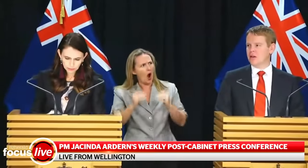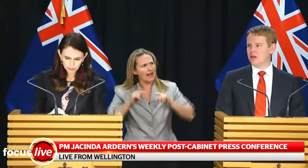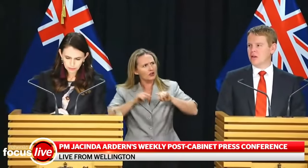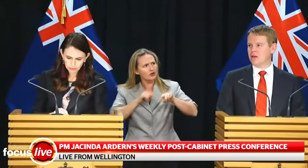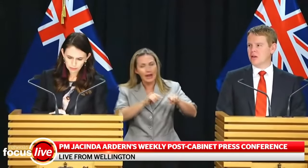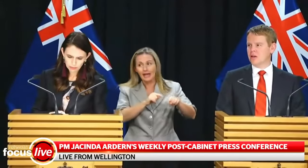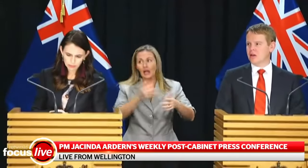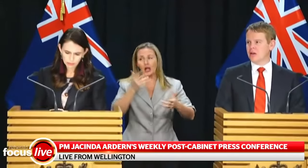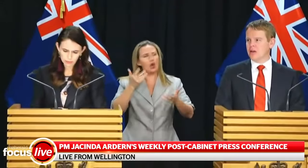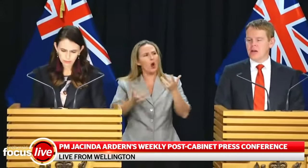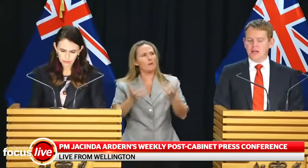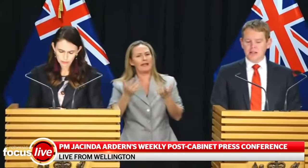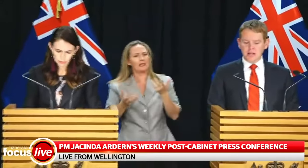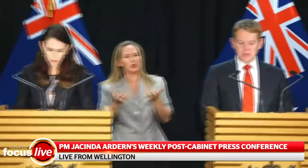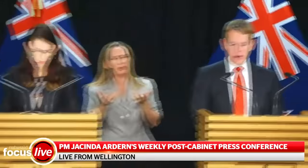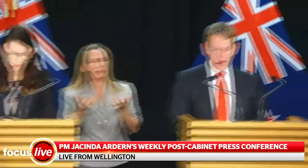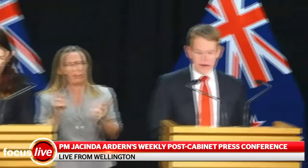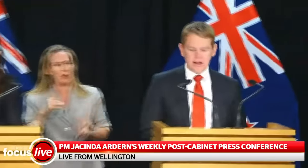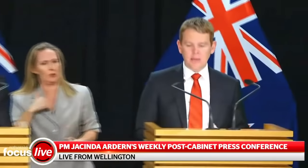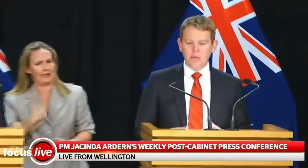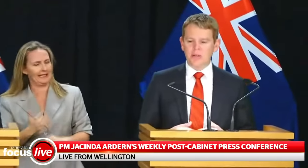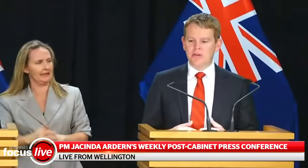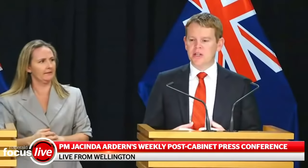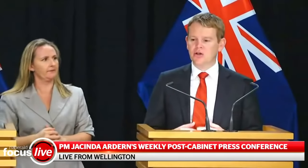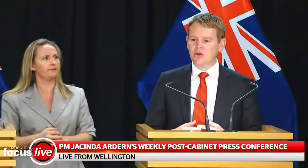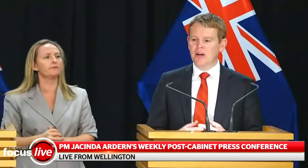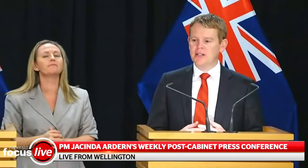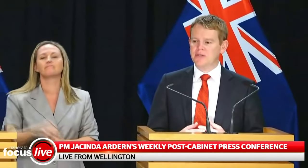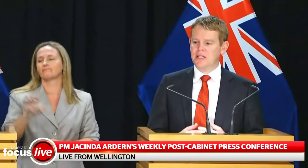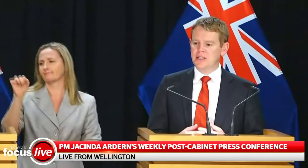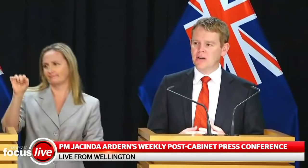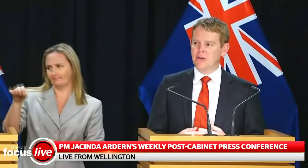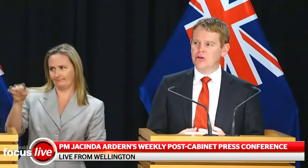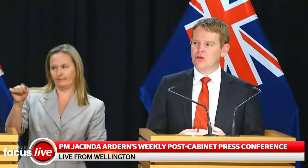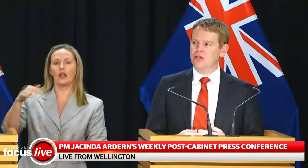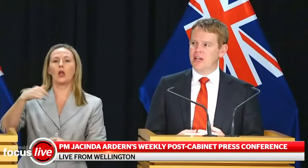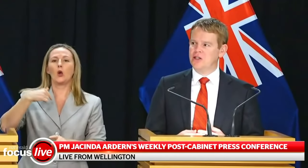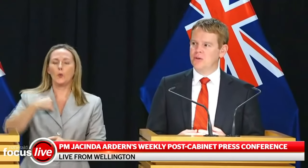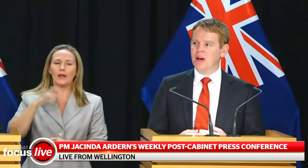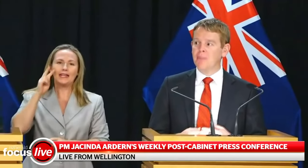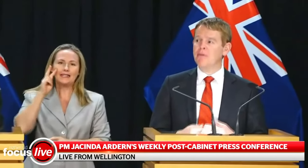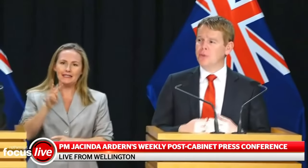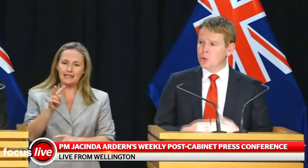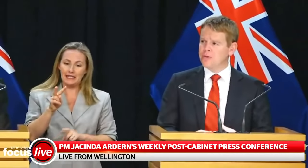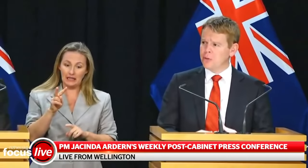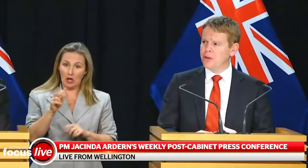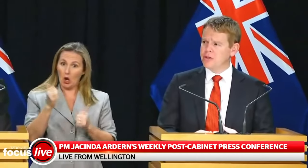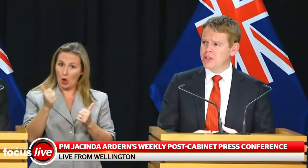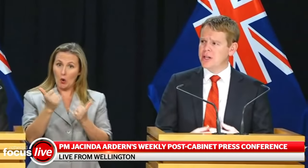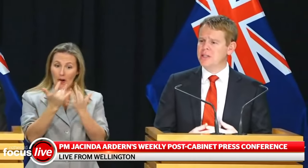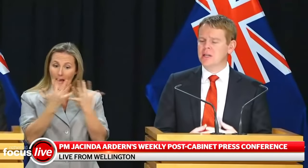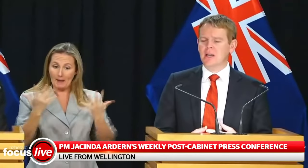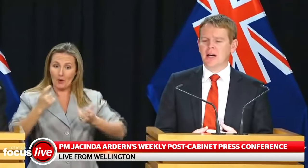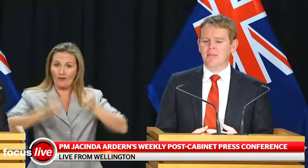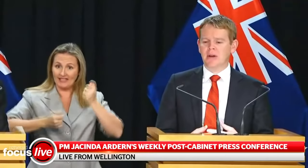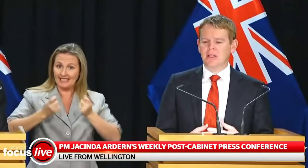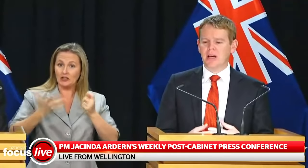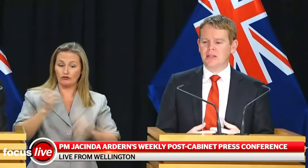compared to what you would like to see? Yes, we are. We've seen a good rate of testing of those contacts who have come forward from those